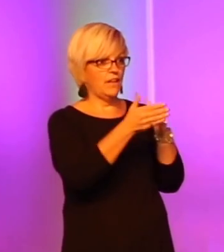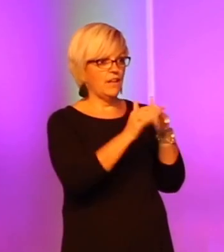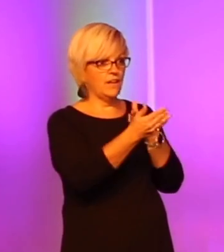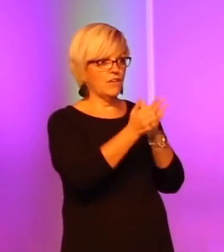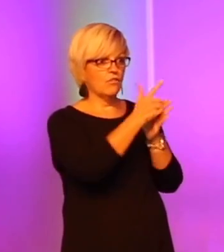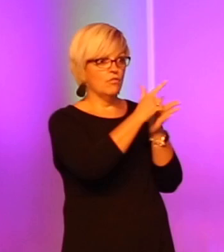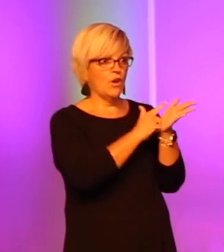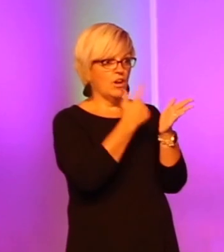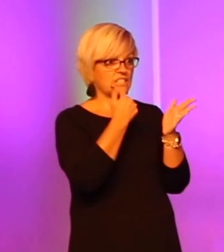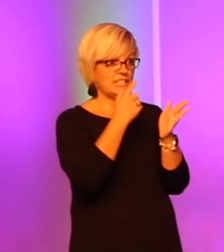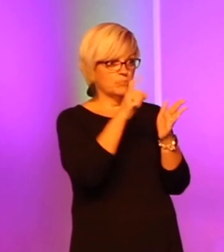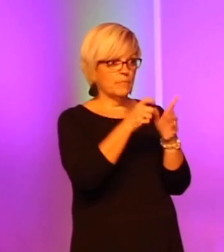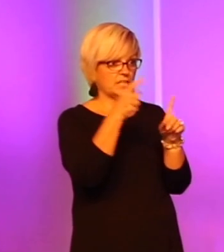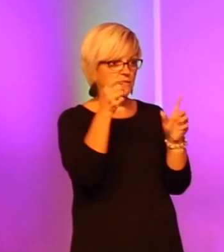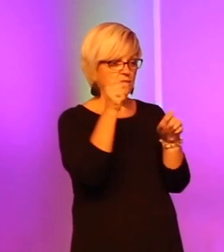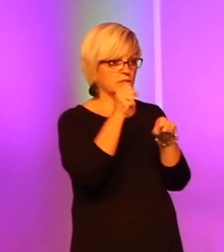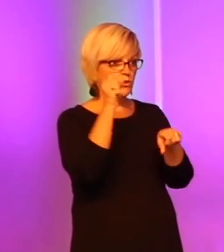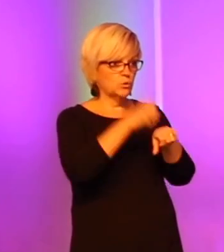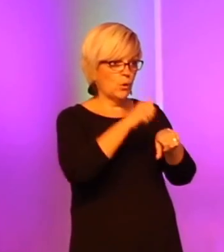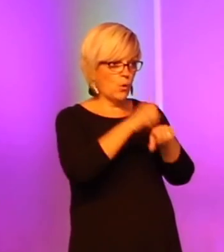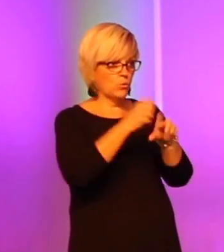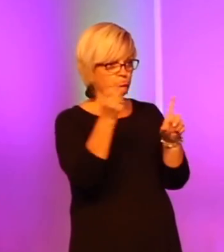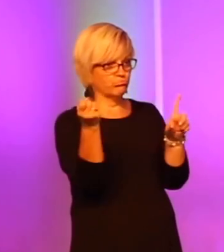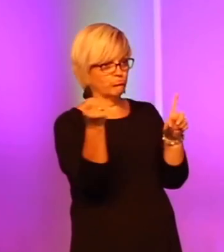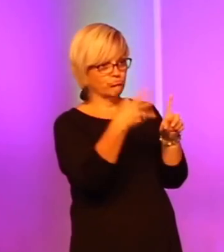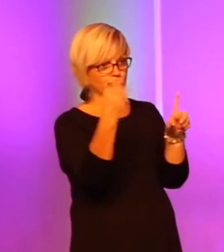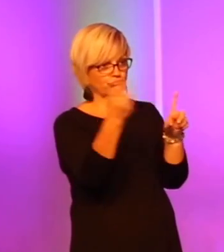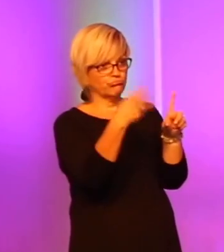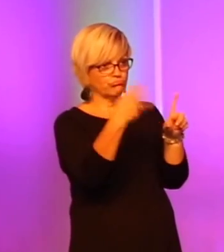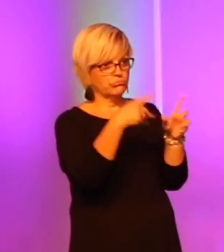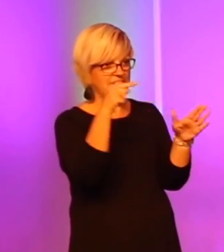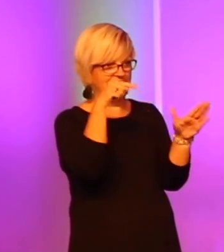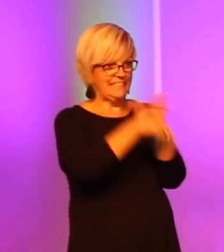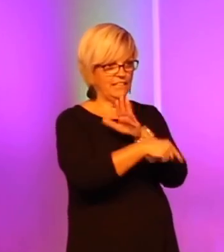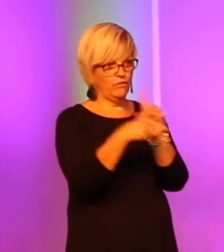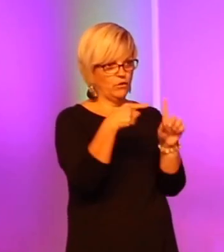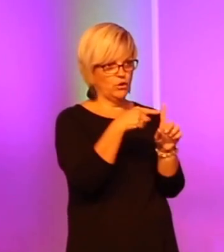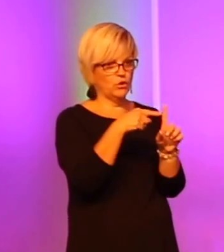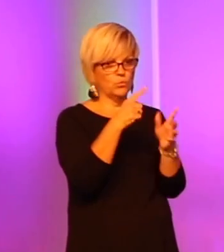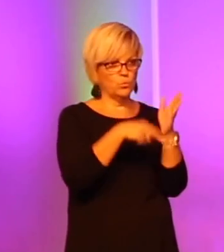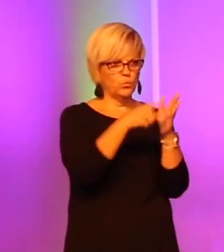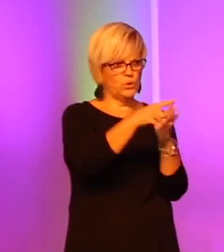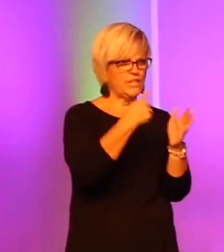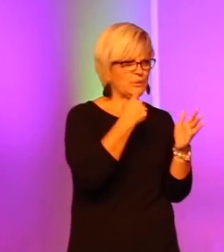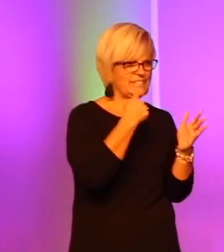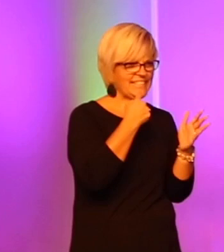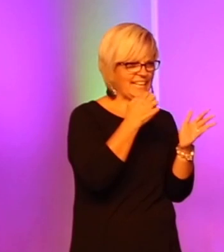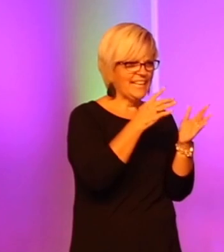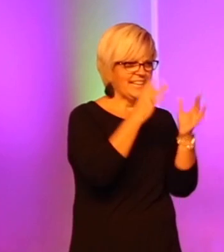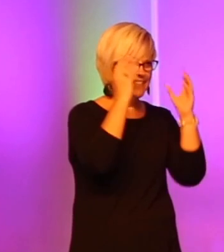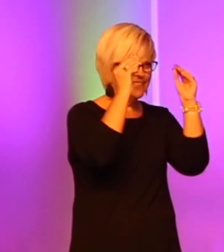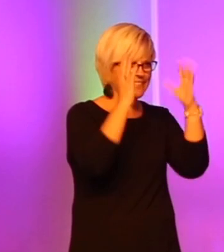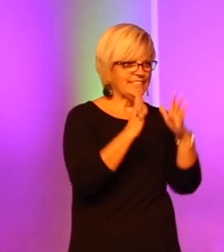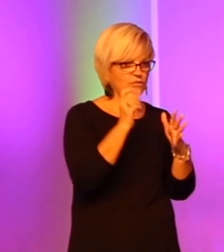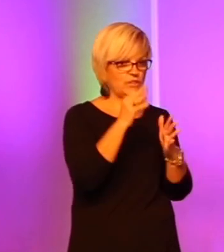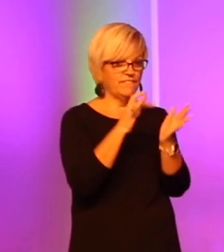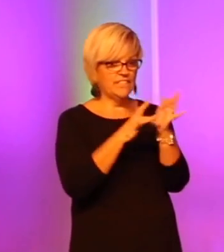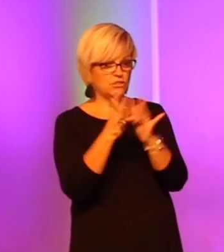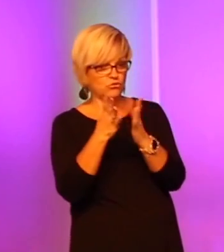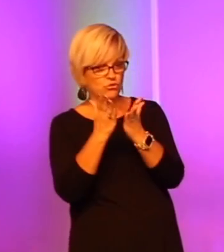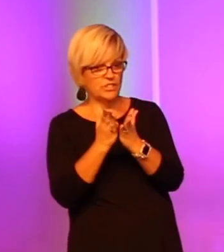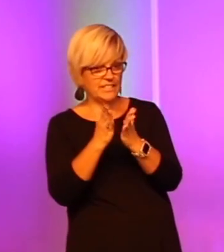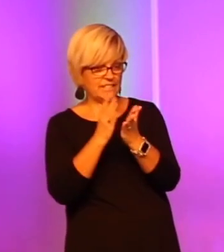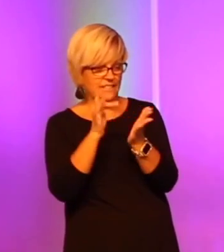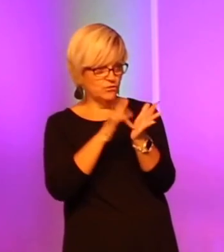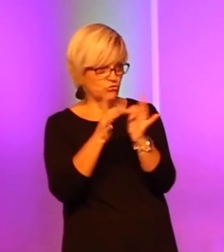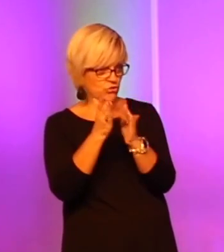must stone her. What do you say, good teacher? And it's a trap question, because if he's going to go by the strictest sense of the law, he's going to say, yeah, stone